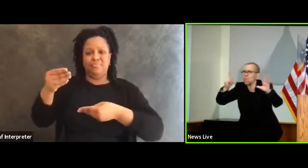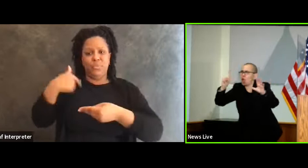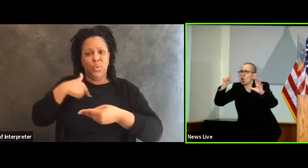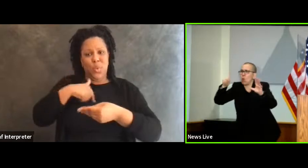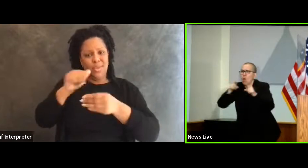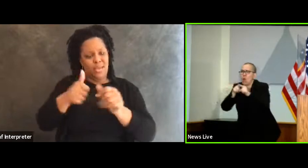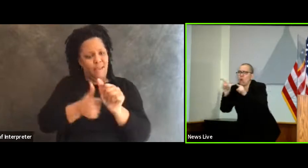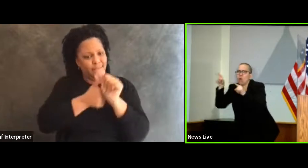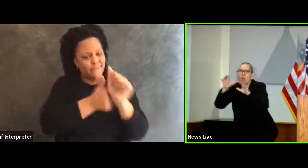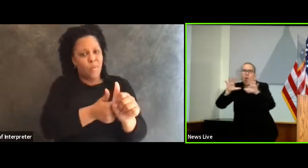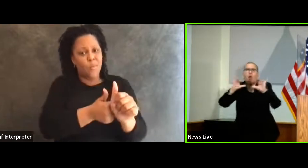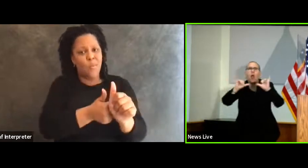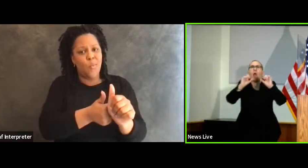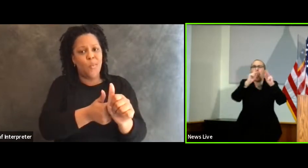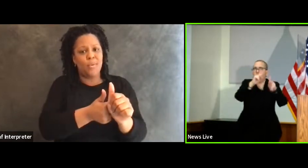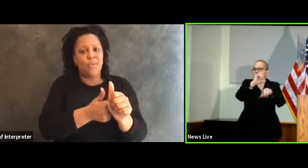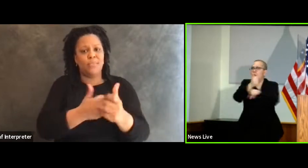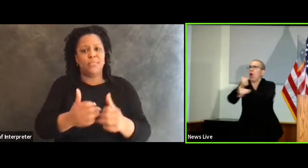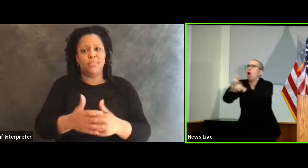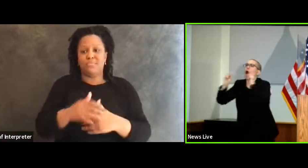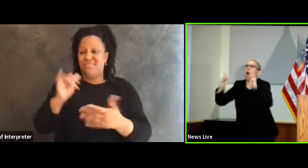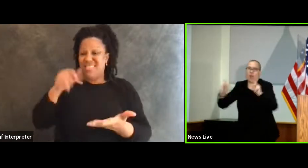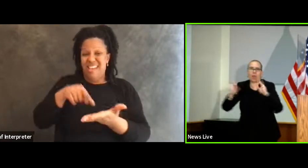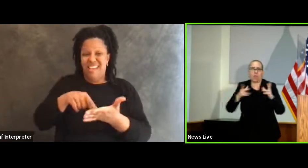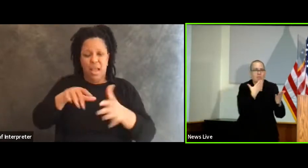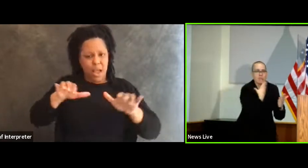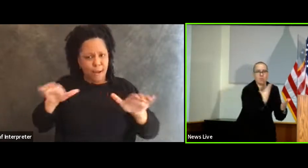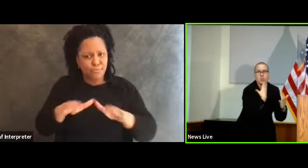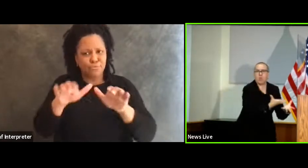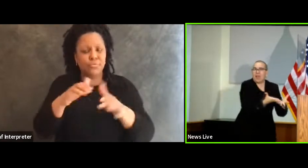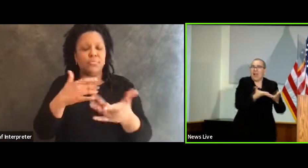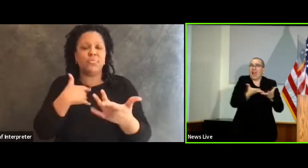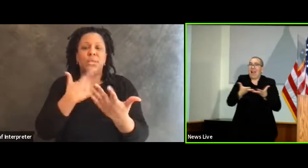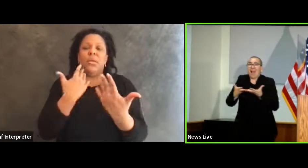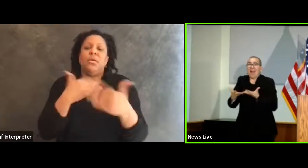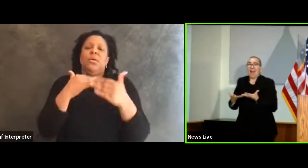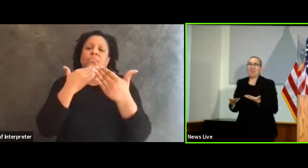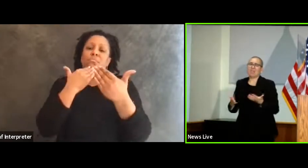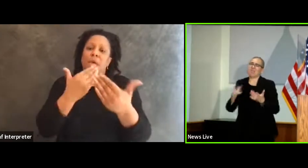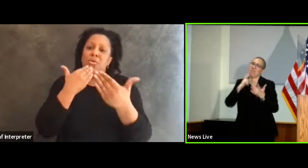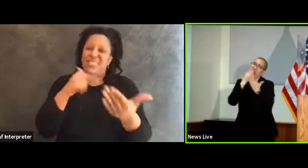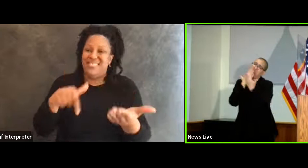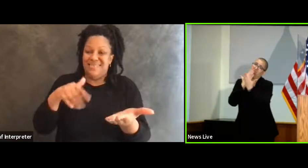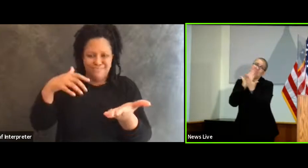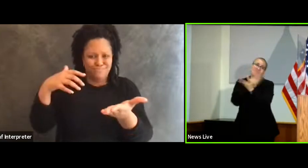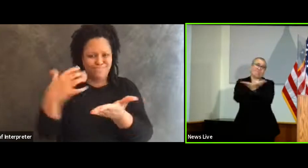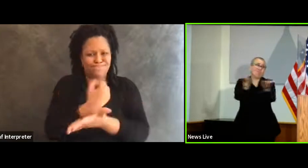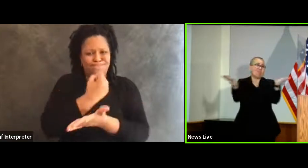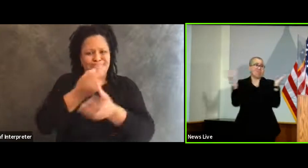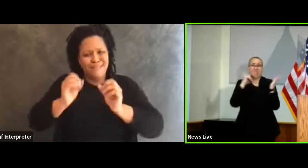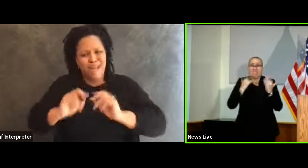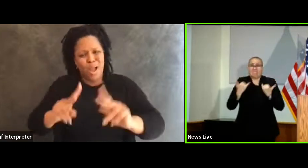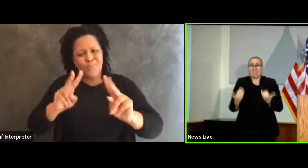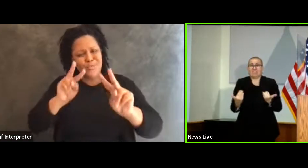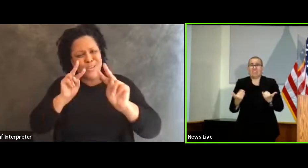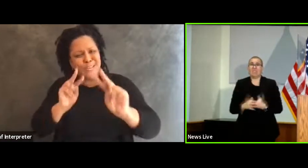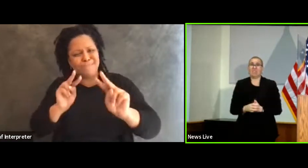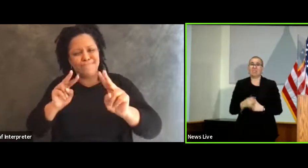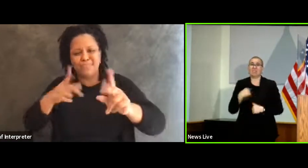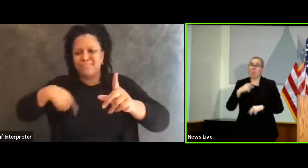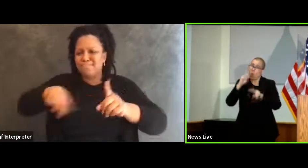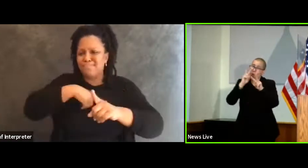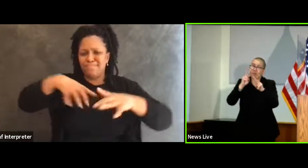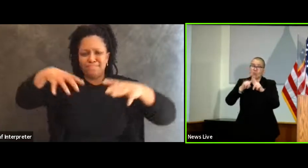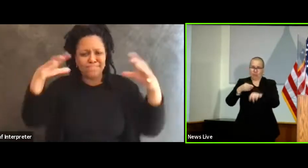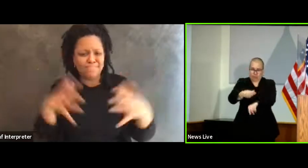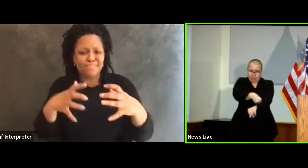that step. So thank you all. This is our moment, and we look forward to doing the work that's laid in front of us. With that, thank you for your